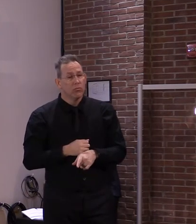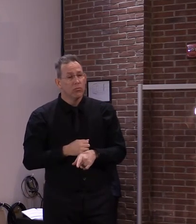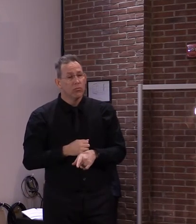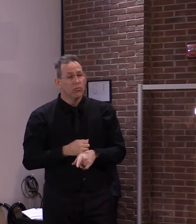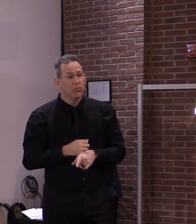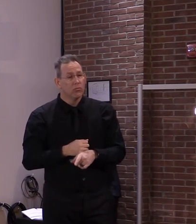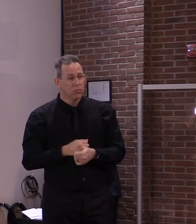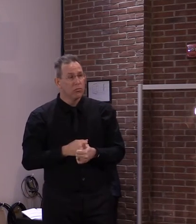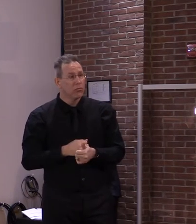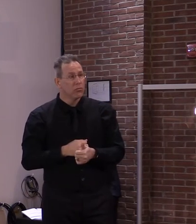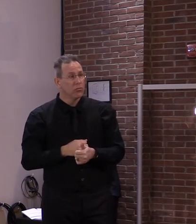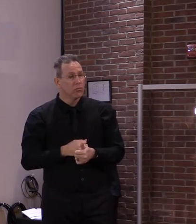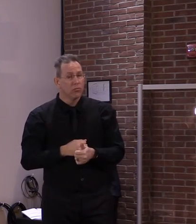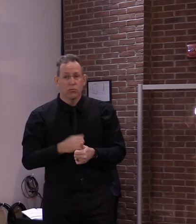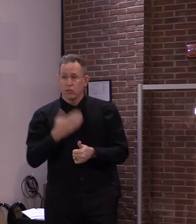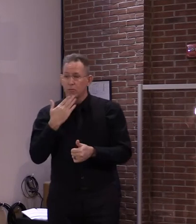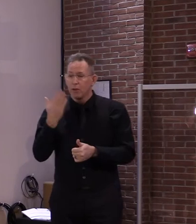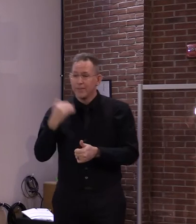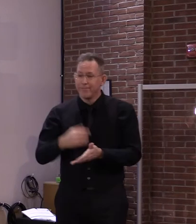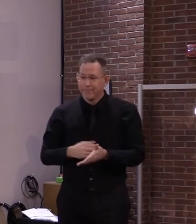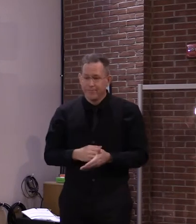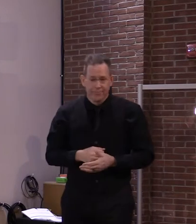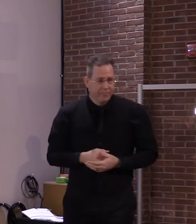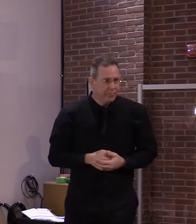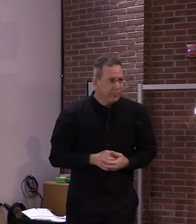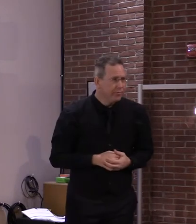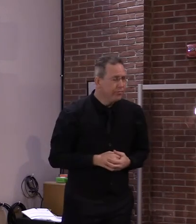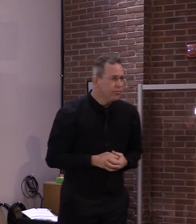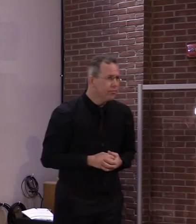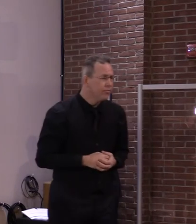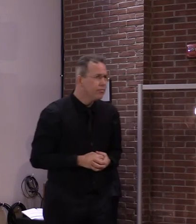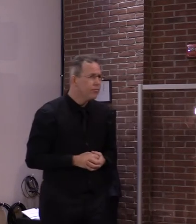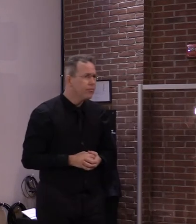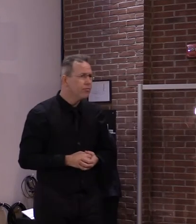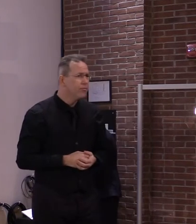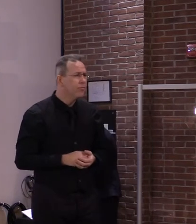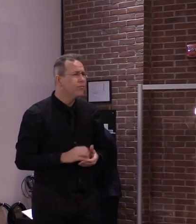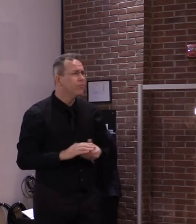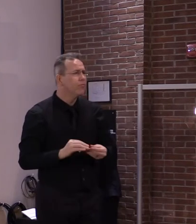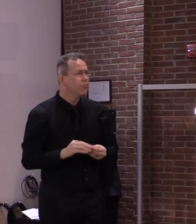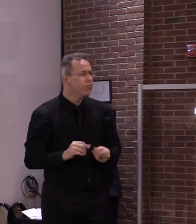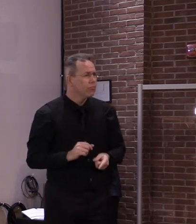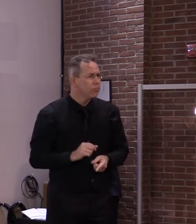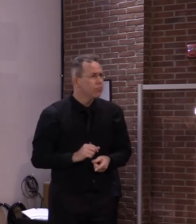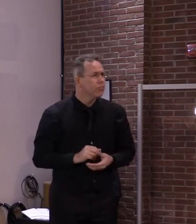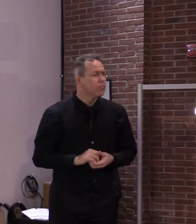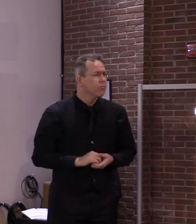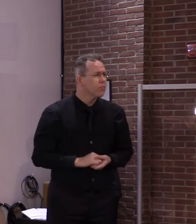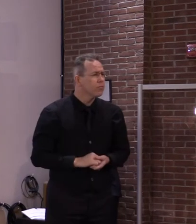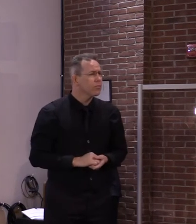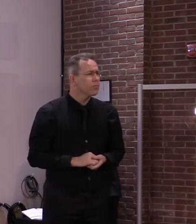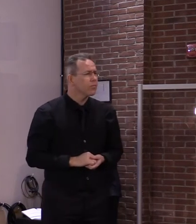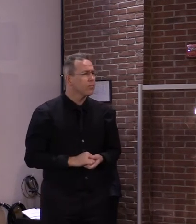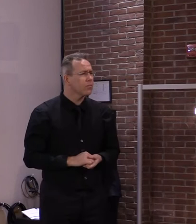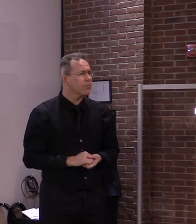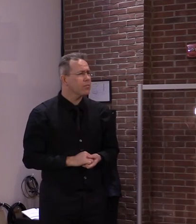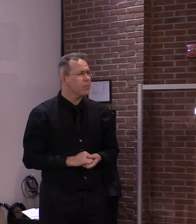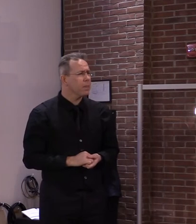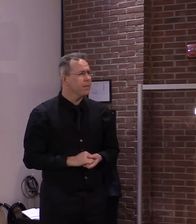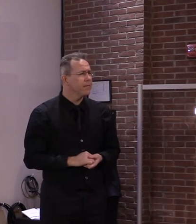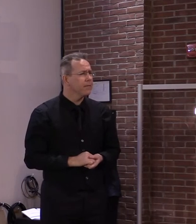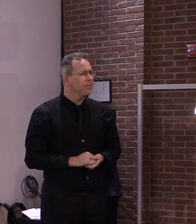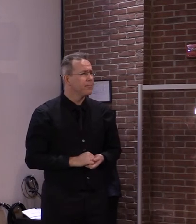uh good morning i i had a pretty good question i thought from a viewer who asked when the state might update